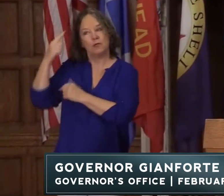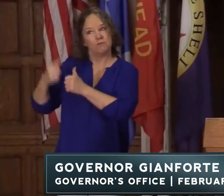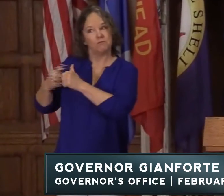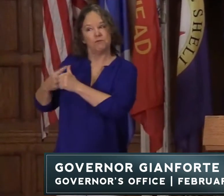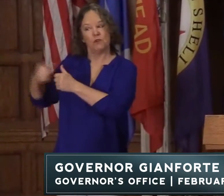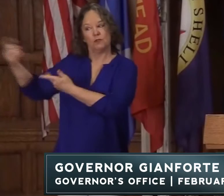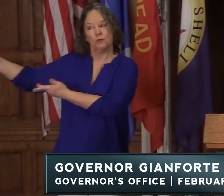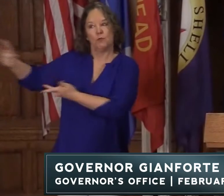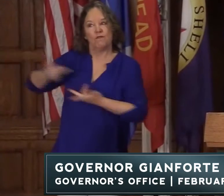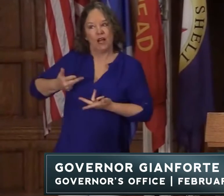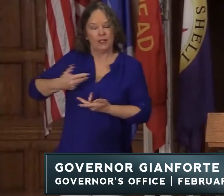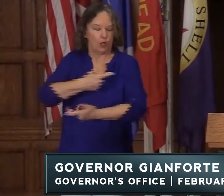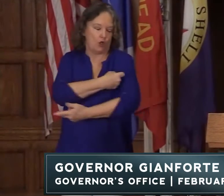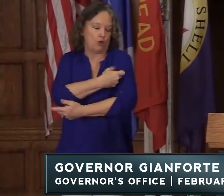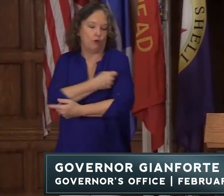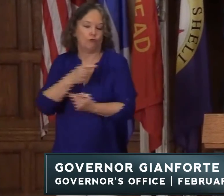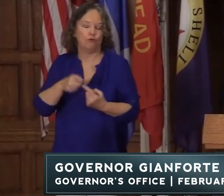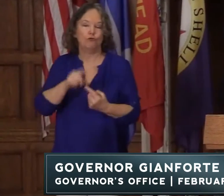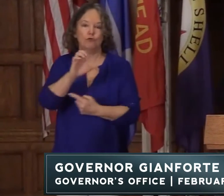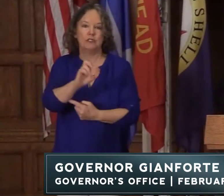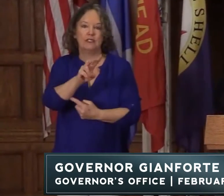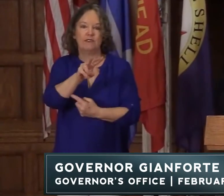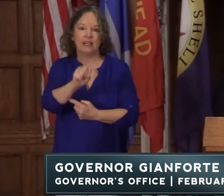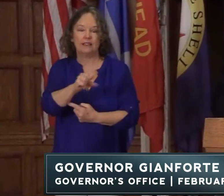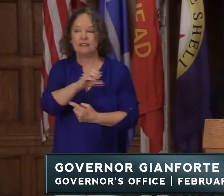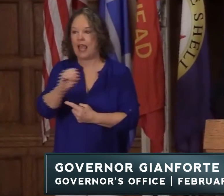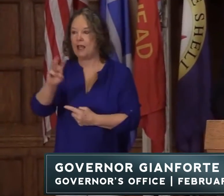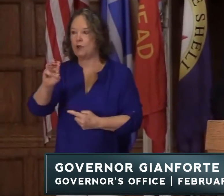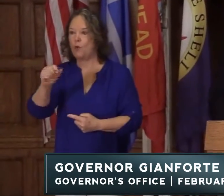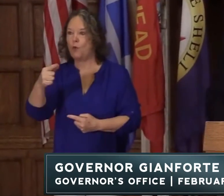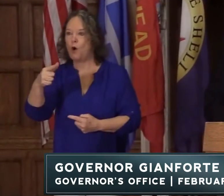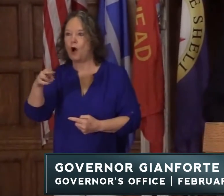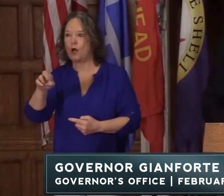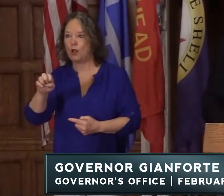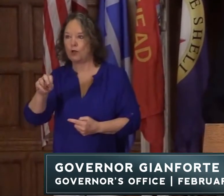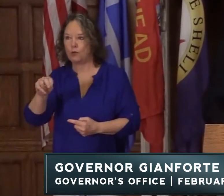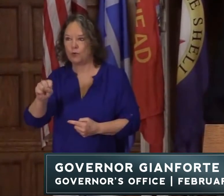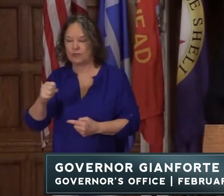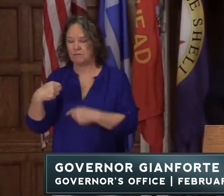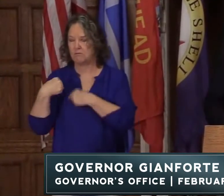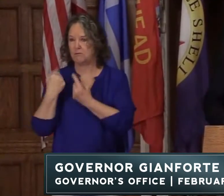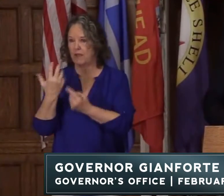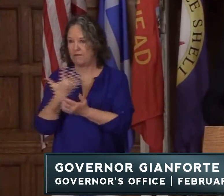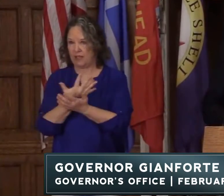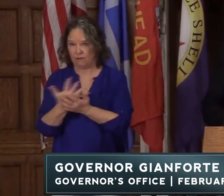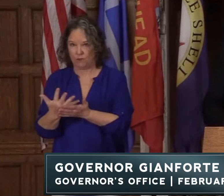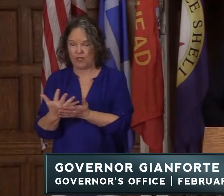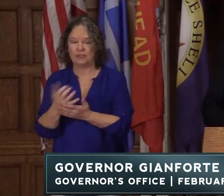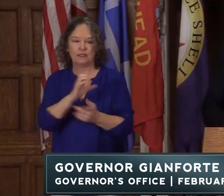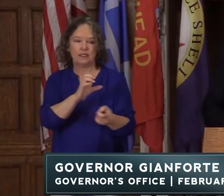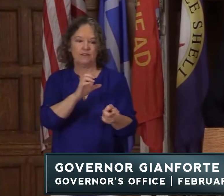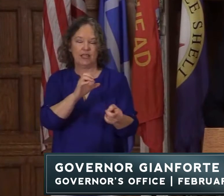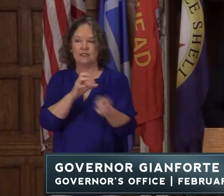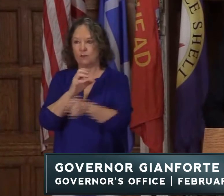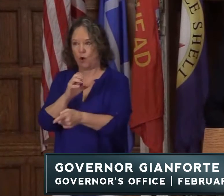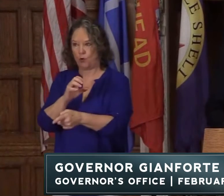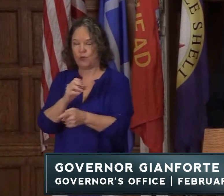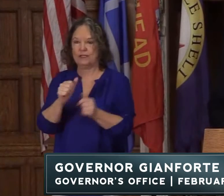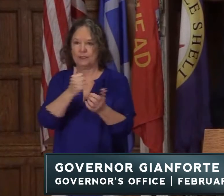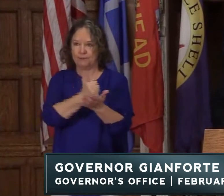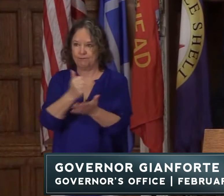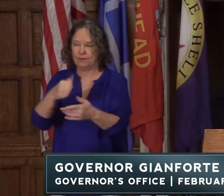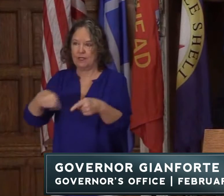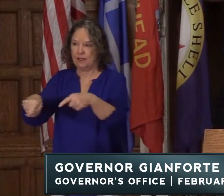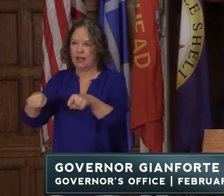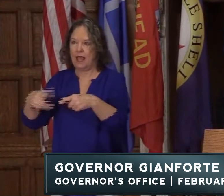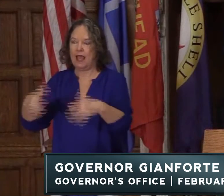these doses to CVS and Walgreens. Over the last 5 weeks, CVS and Walgreens have been successful